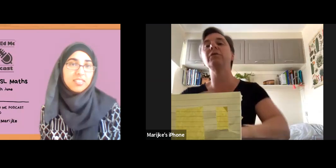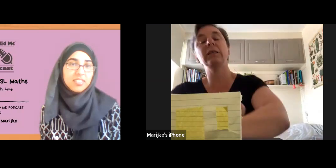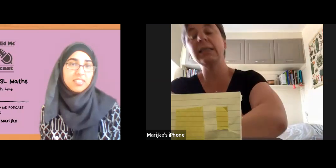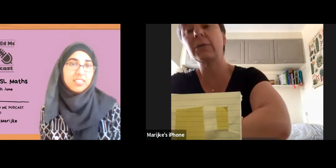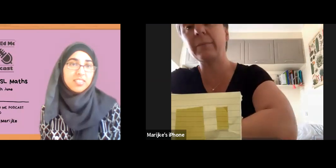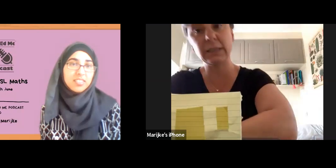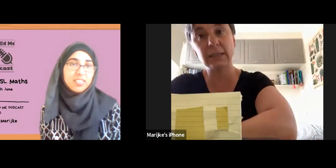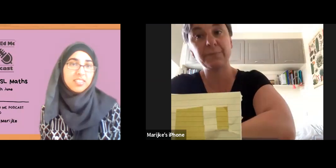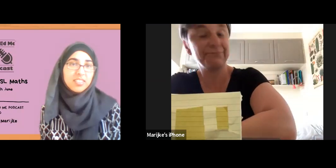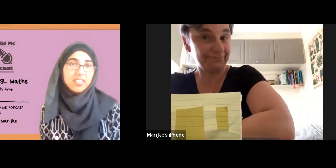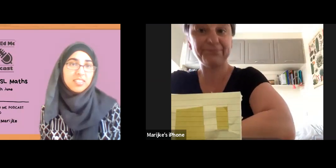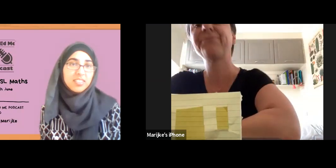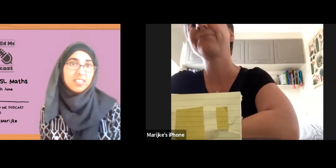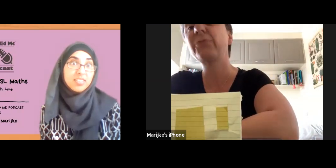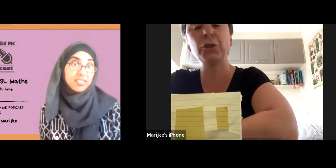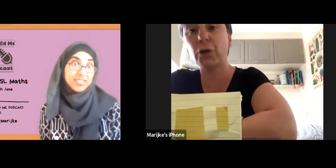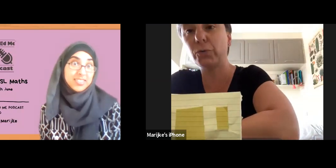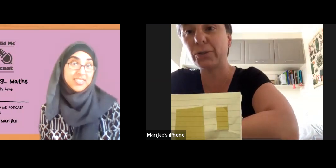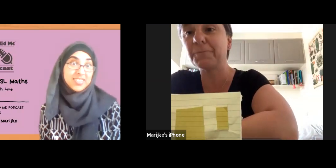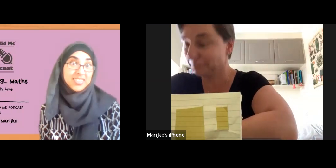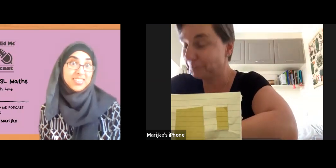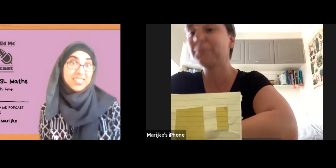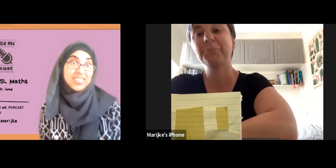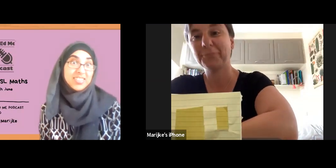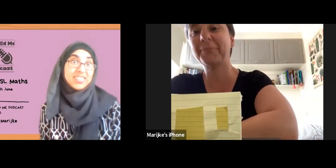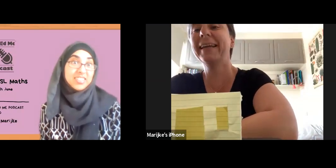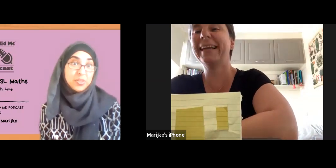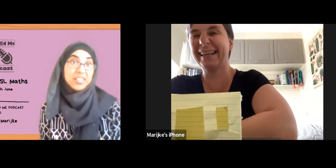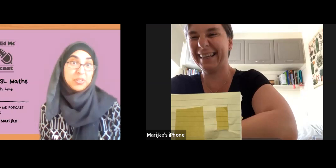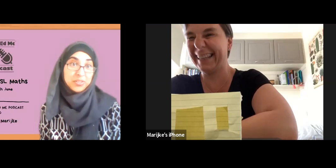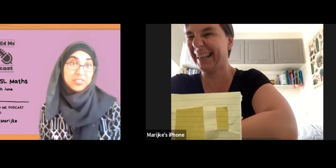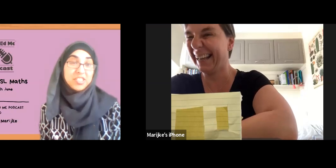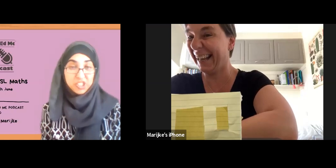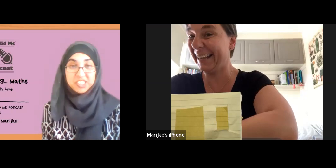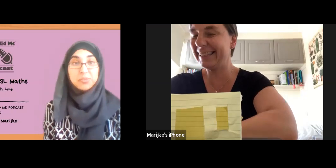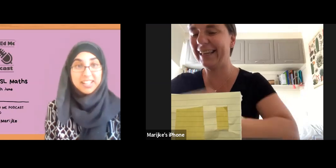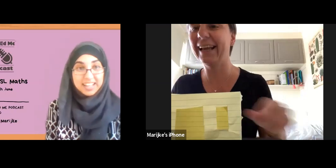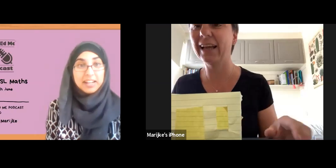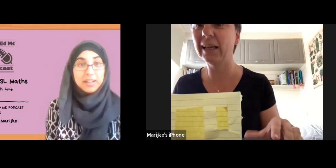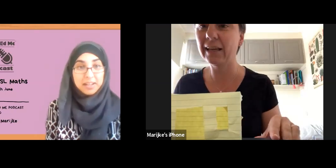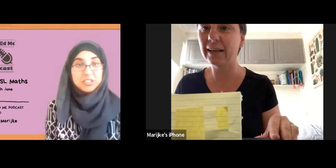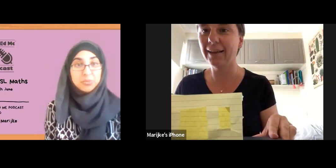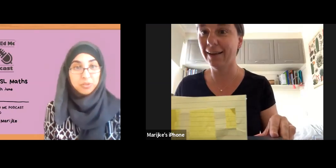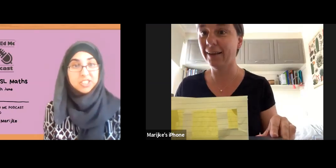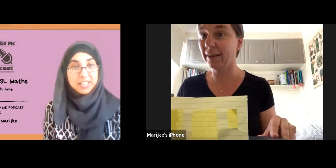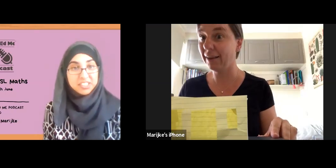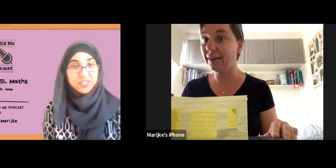9 square metres for 2 coats. That's quite cool. So you just need to work out how much wall space you've got.